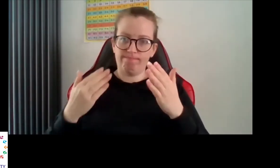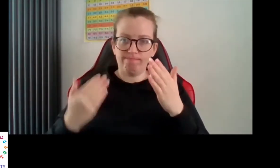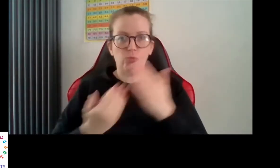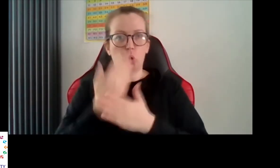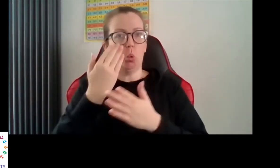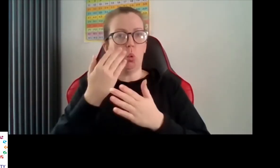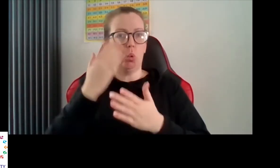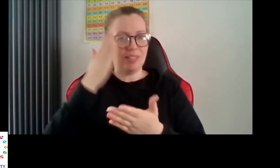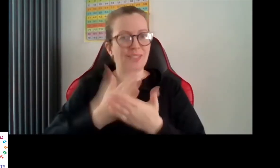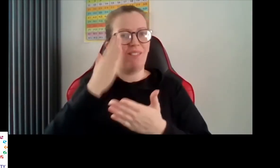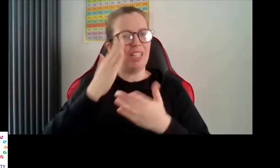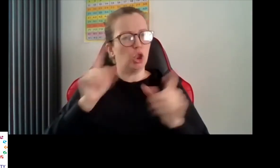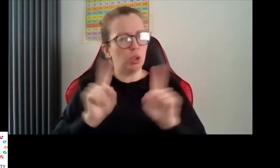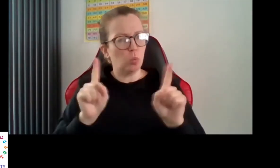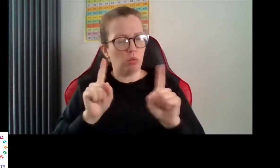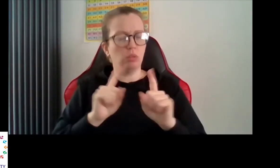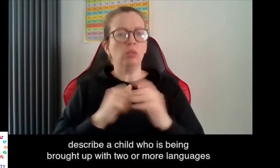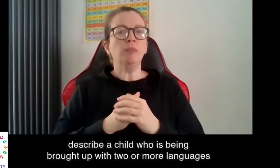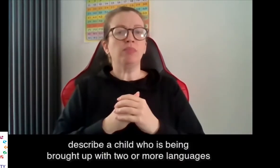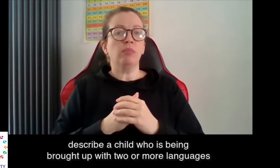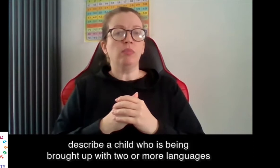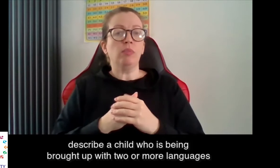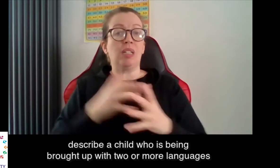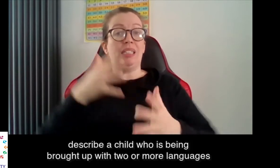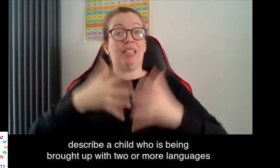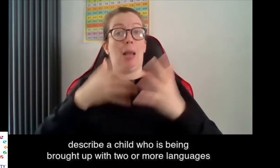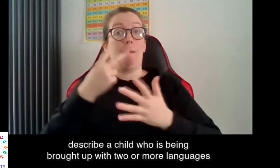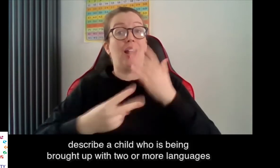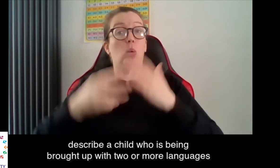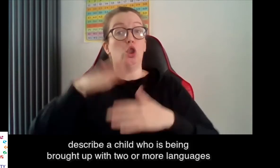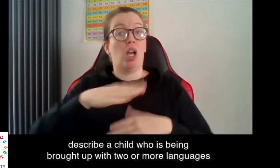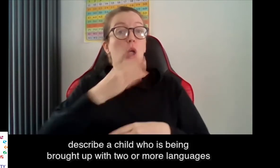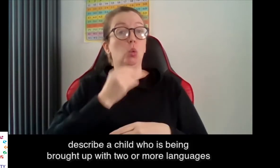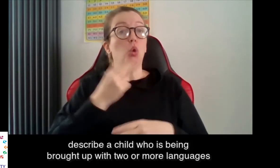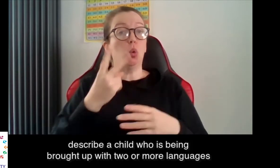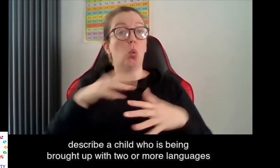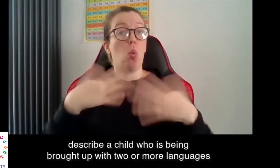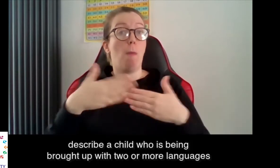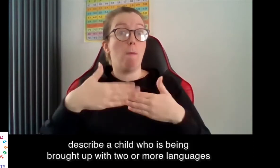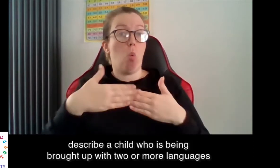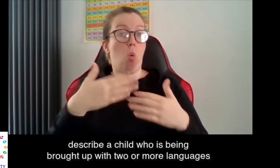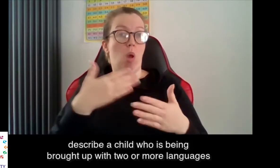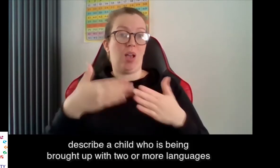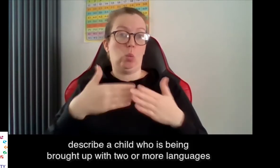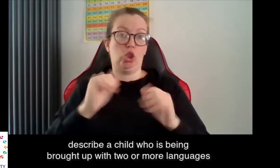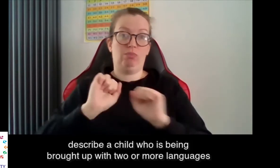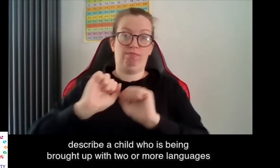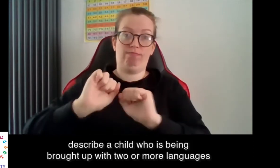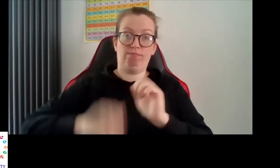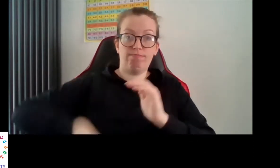Sign bilingualism is a term used to describe a child who is being brought up with two or more languages,